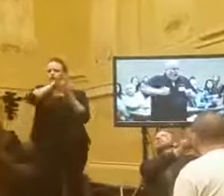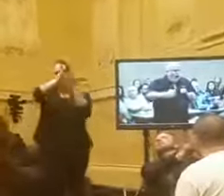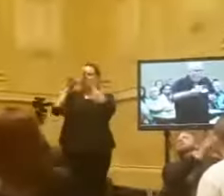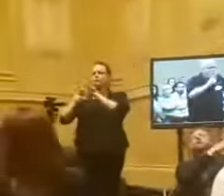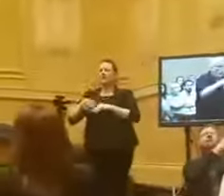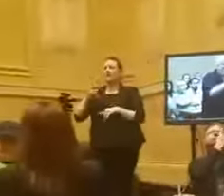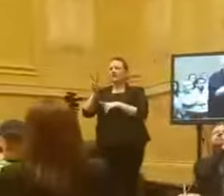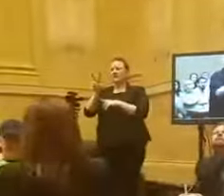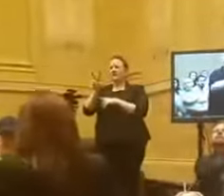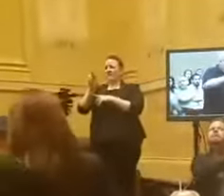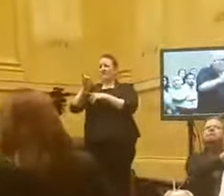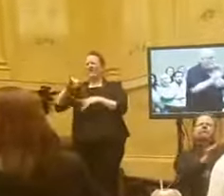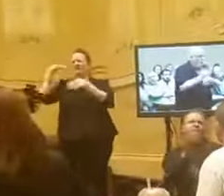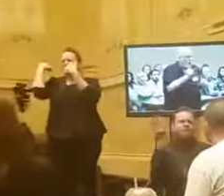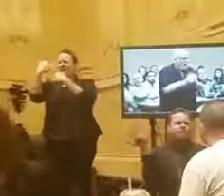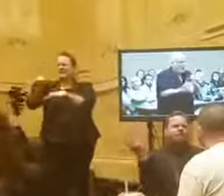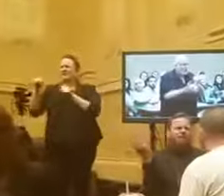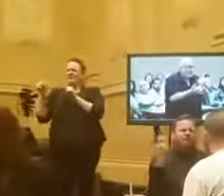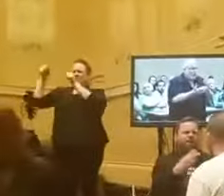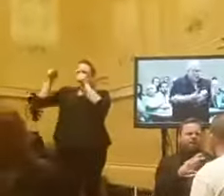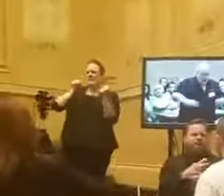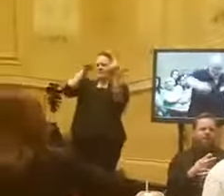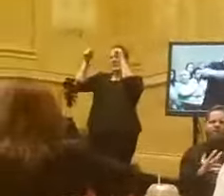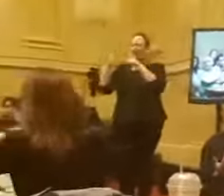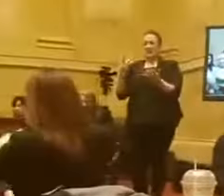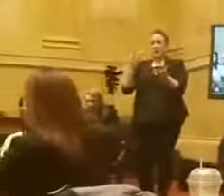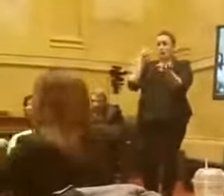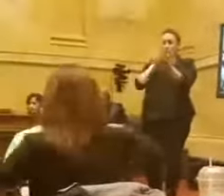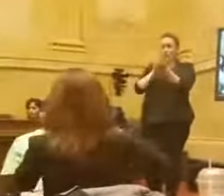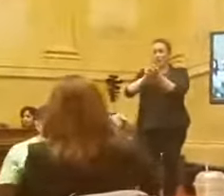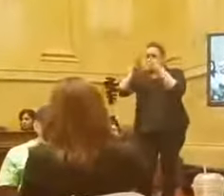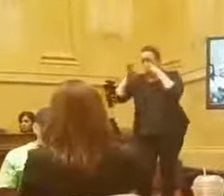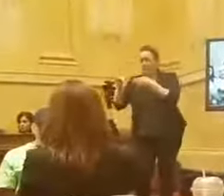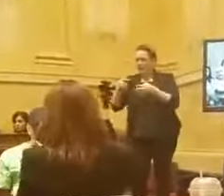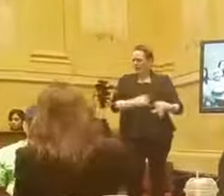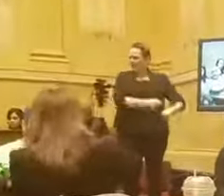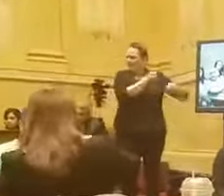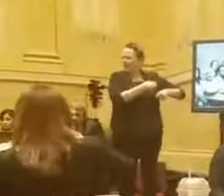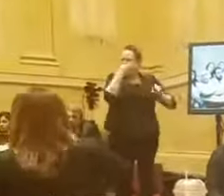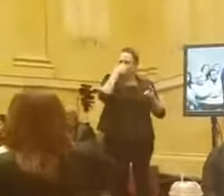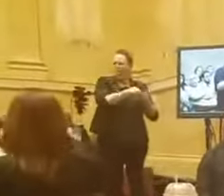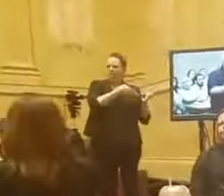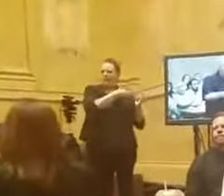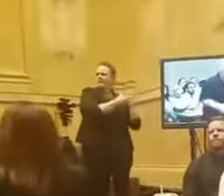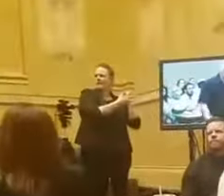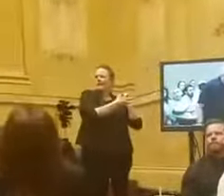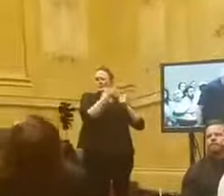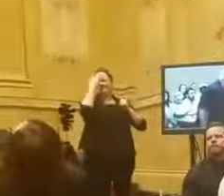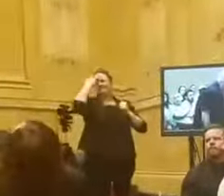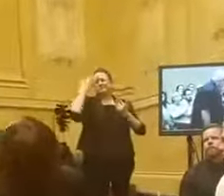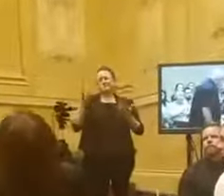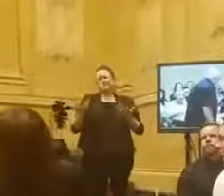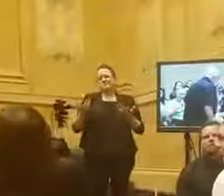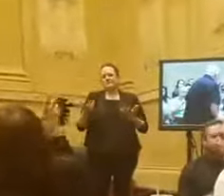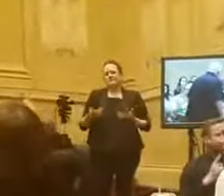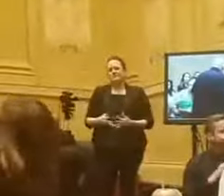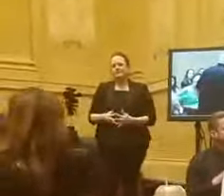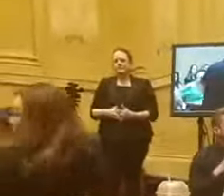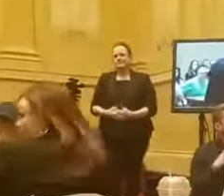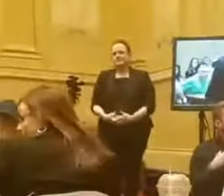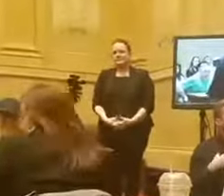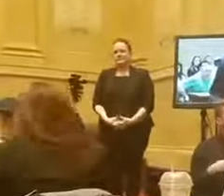worry about this clunky machine to get in your face, to be able to see and have access to communication. That is